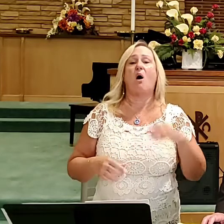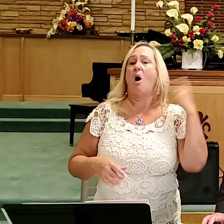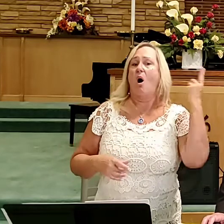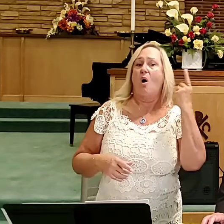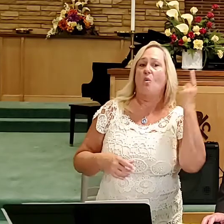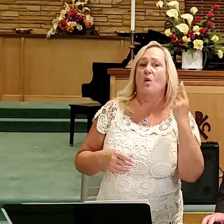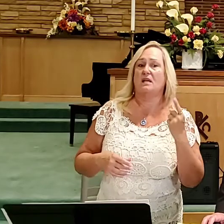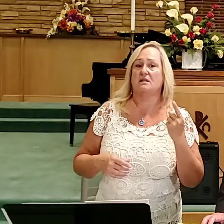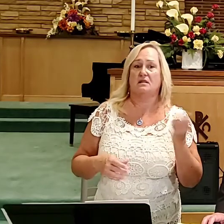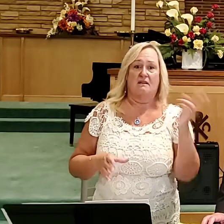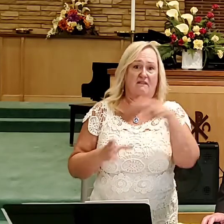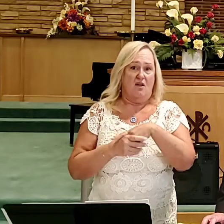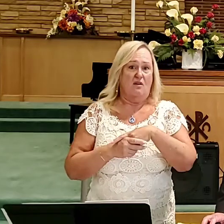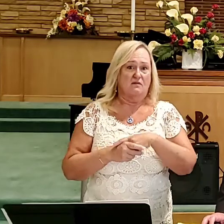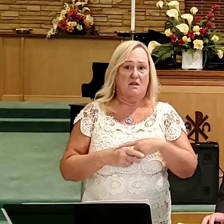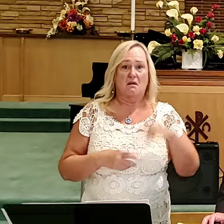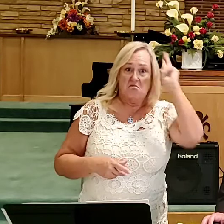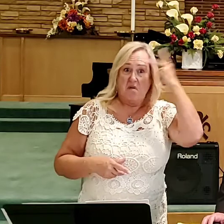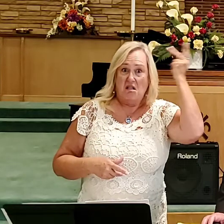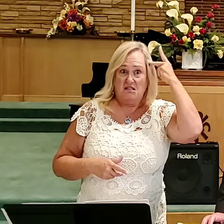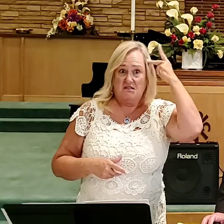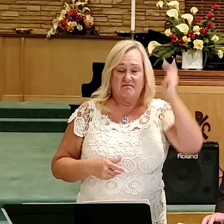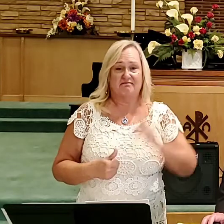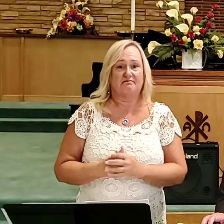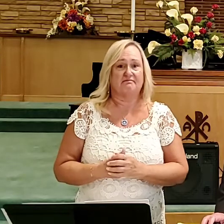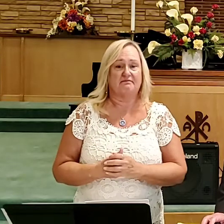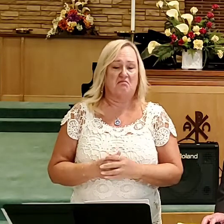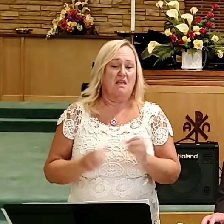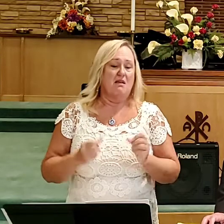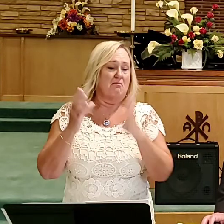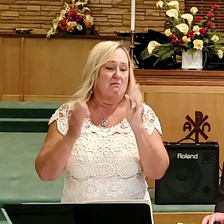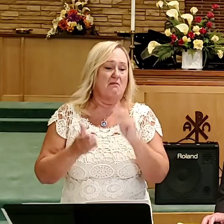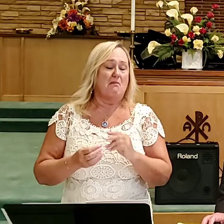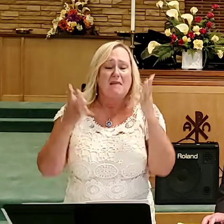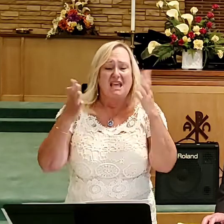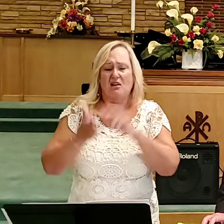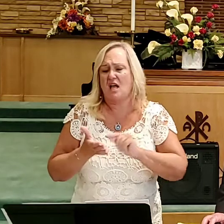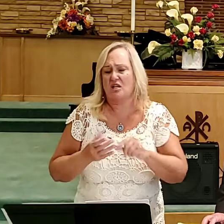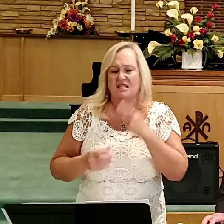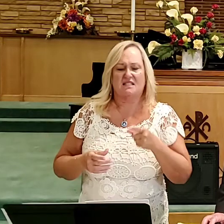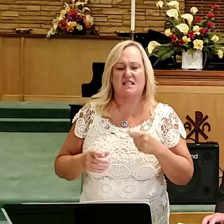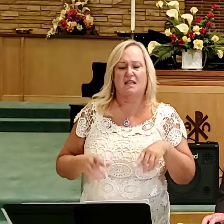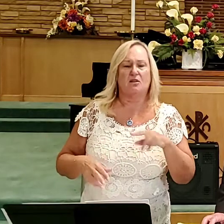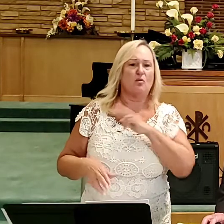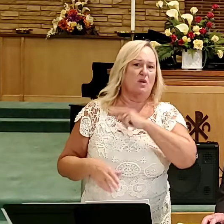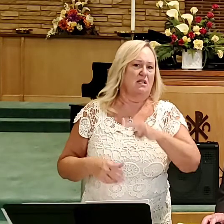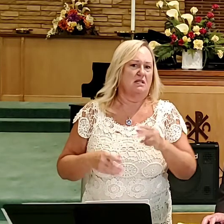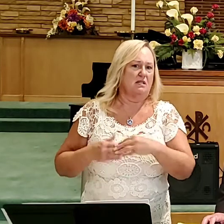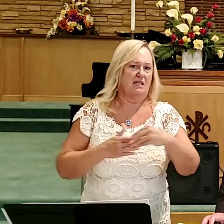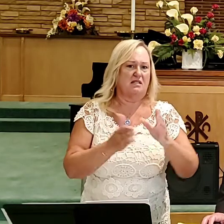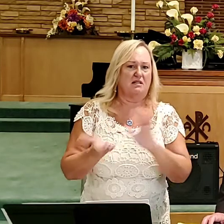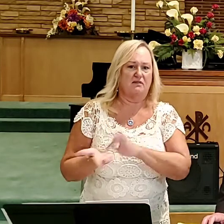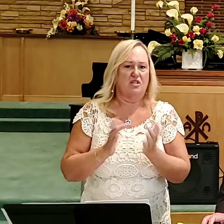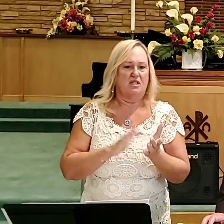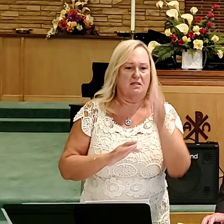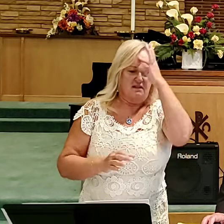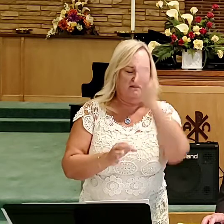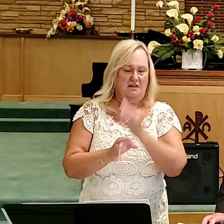involves politics. Many writers have pointed out that the religious leaders of Jesus'